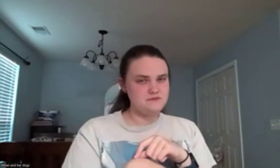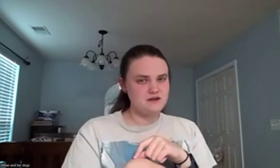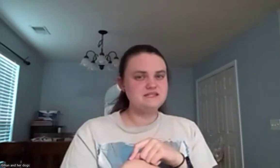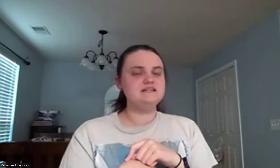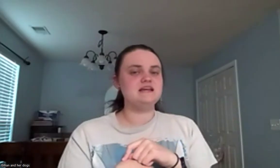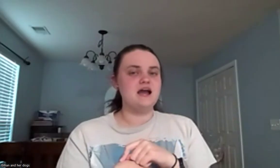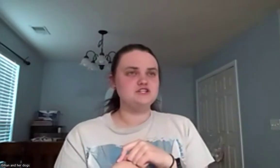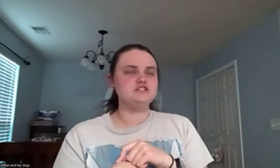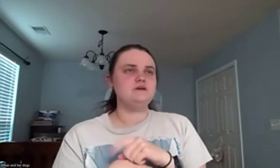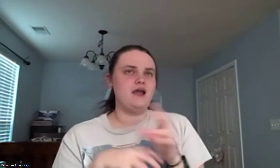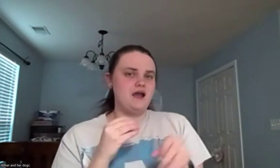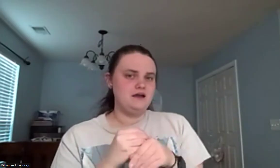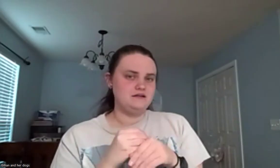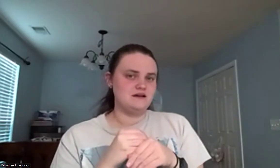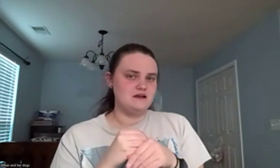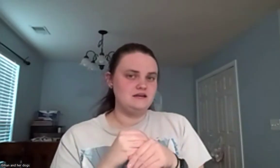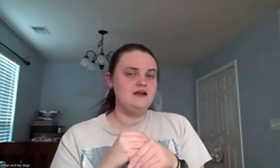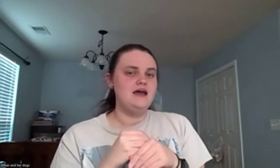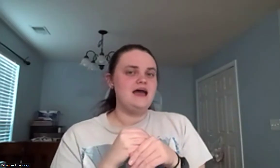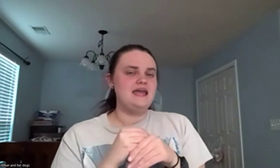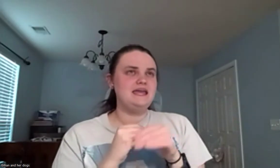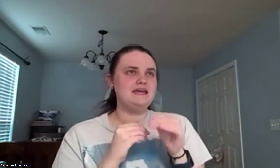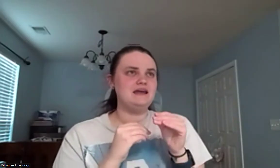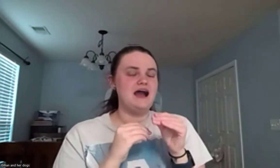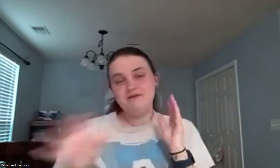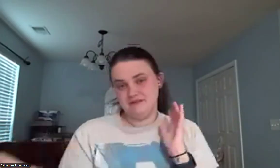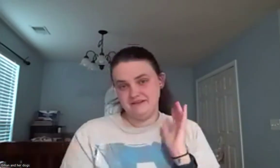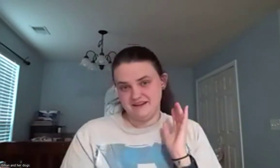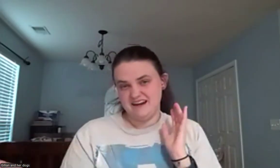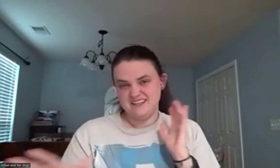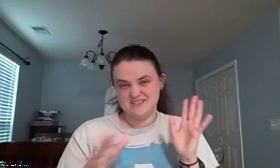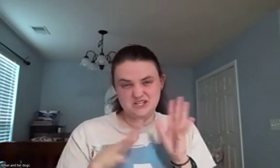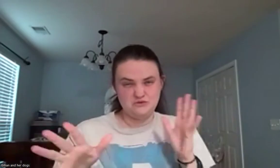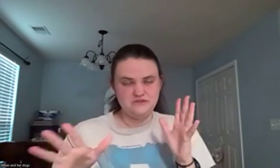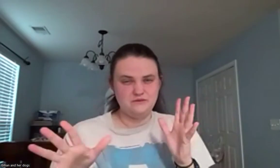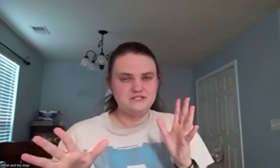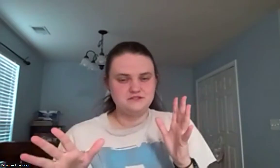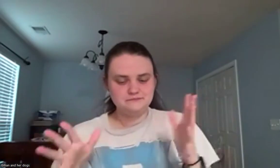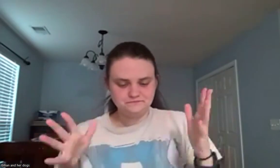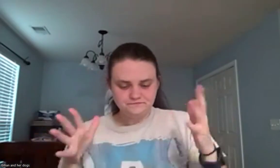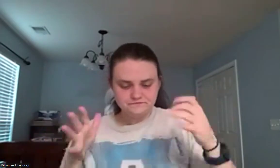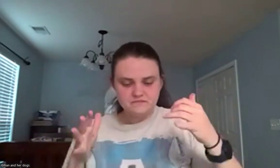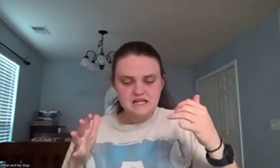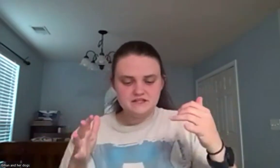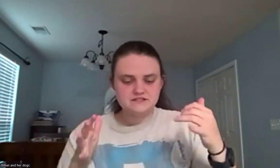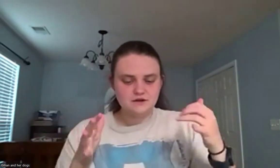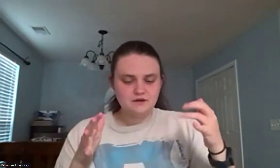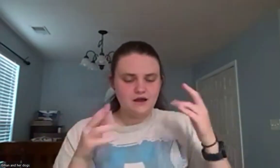comes in is actually we add a sign, and I really like it. I think it's a very cool thing we do. And so I always like